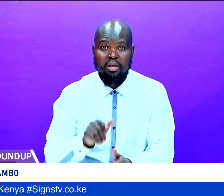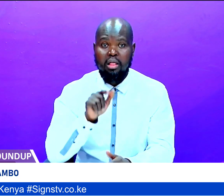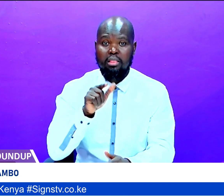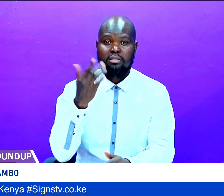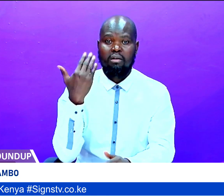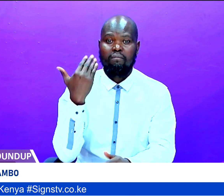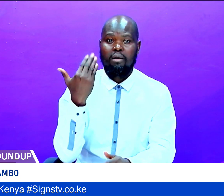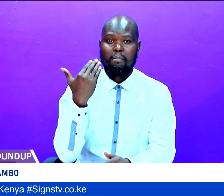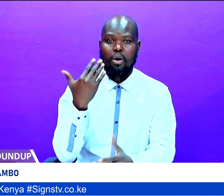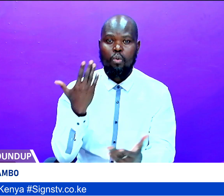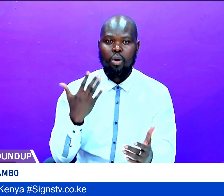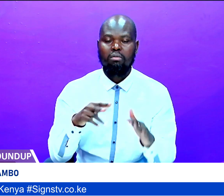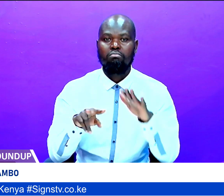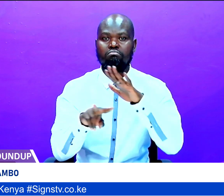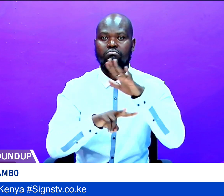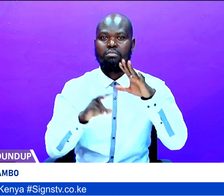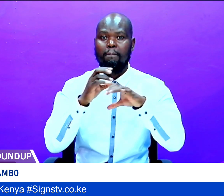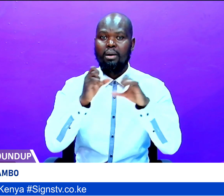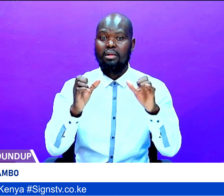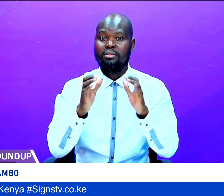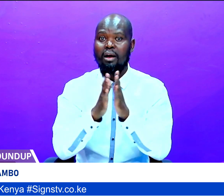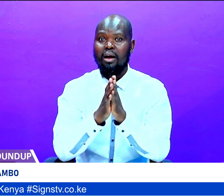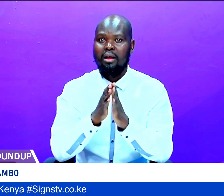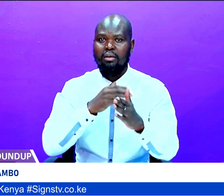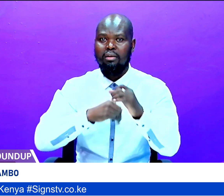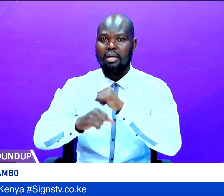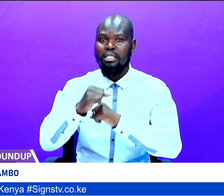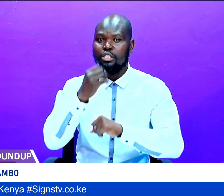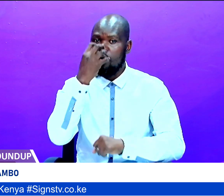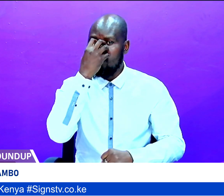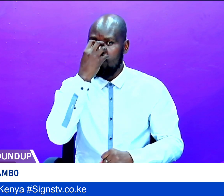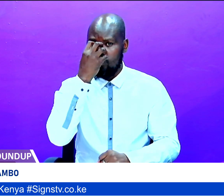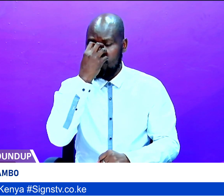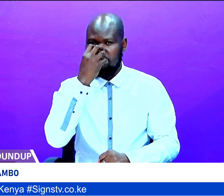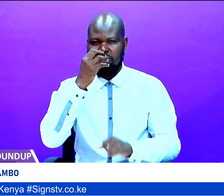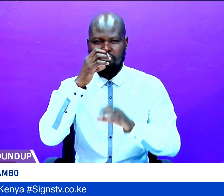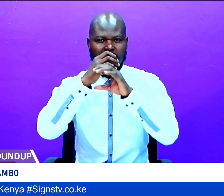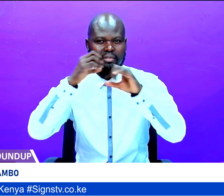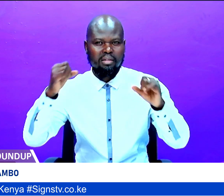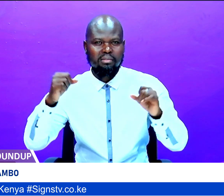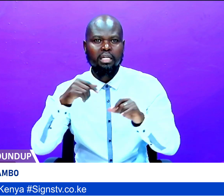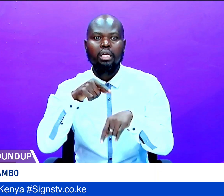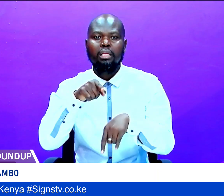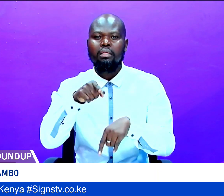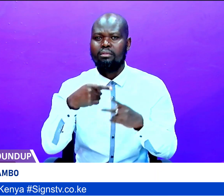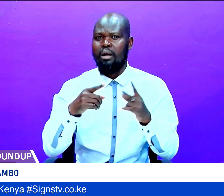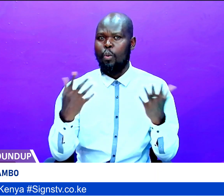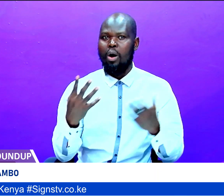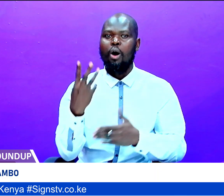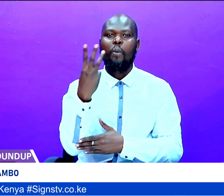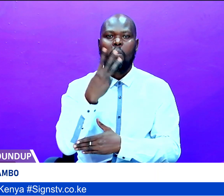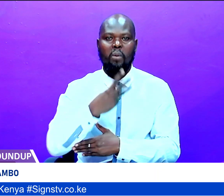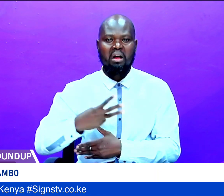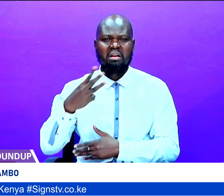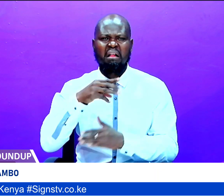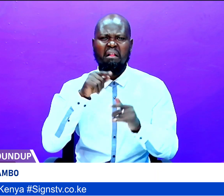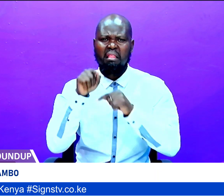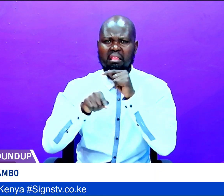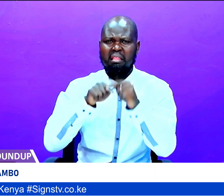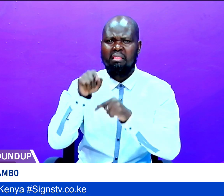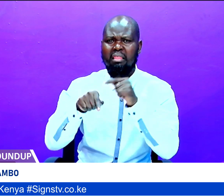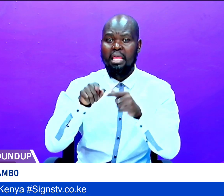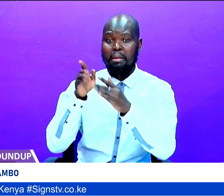Irene Chebiwat. Let's focus on our news. Former Deputy President sharply criticized President William